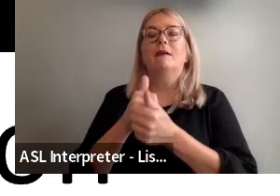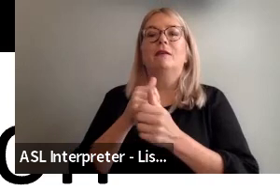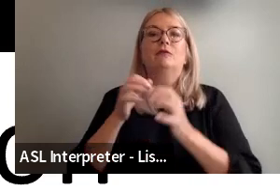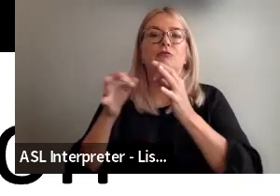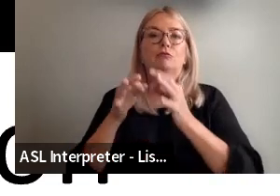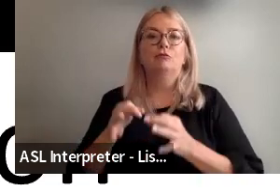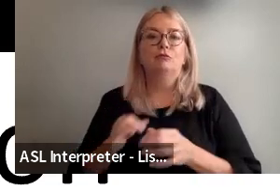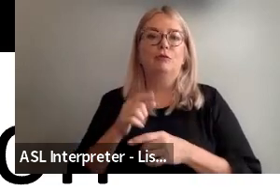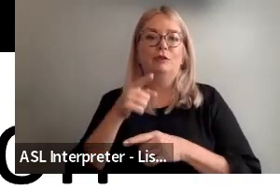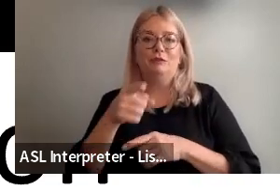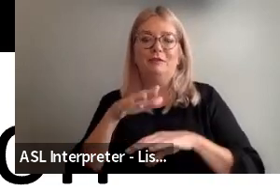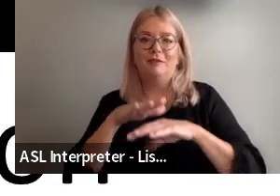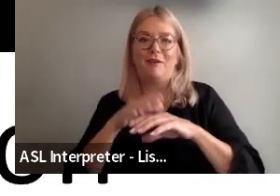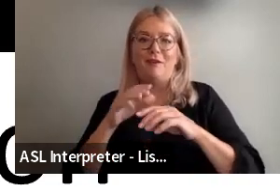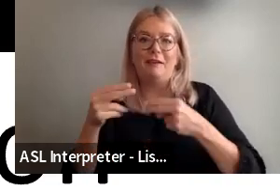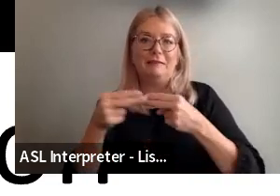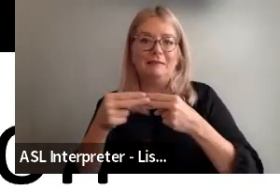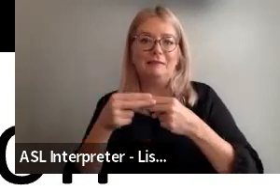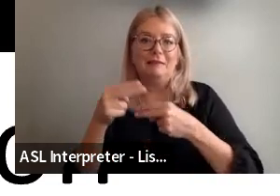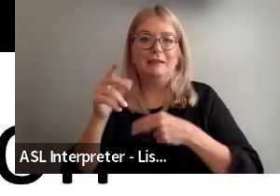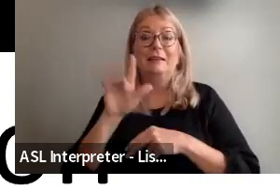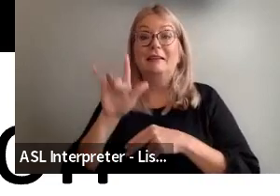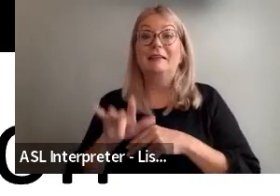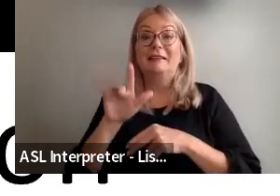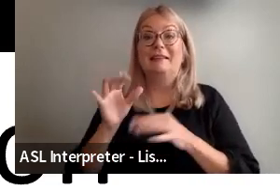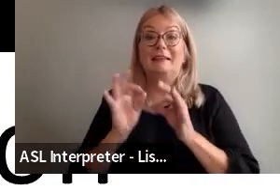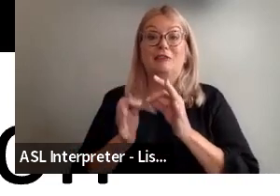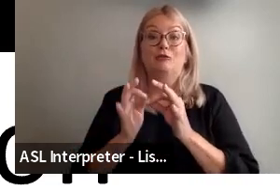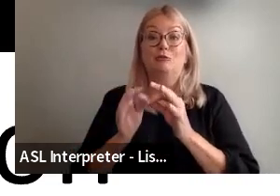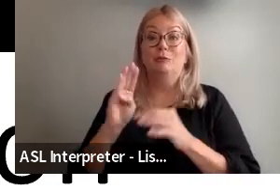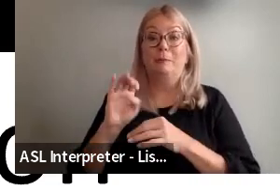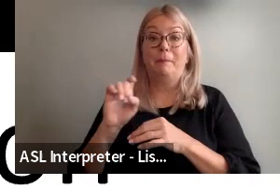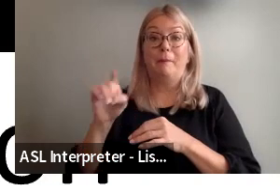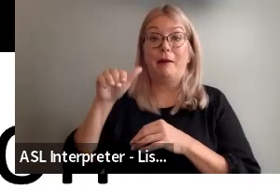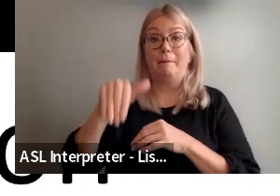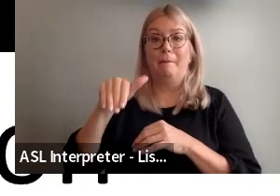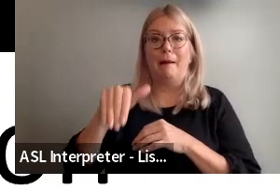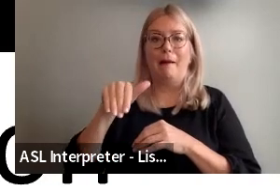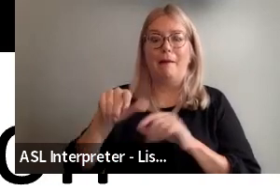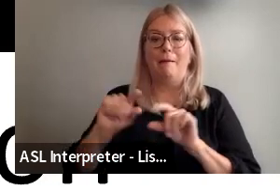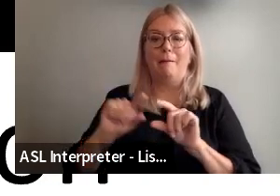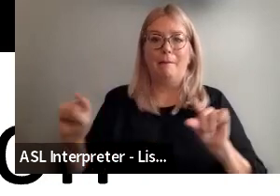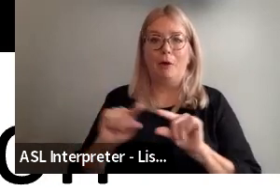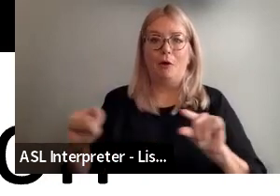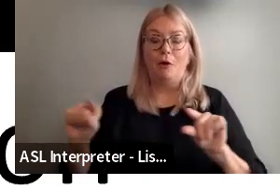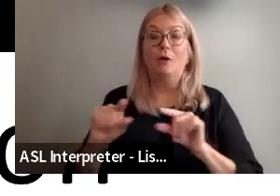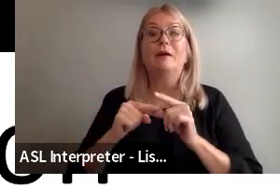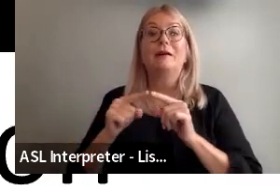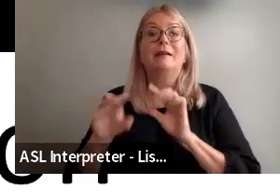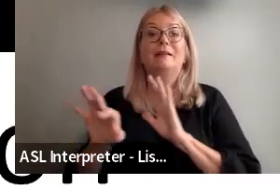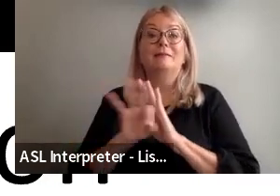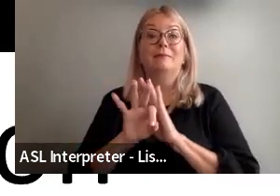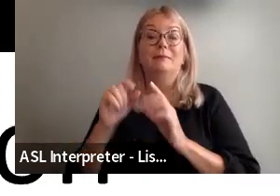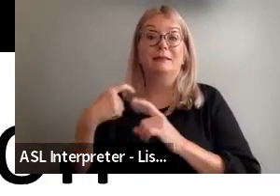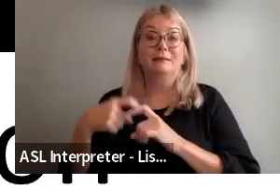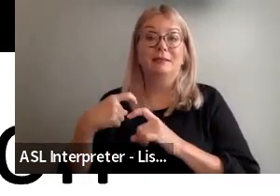slide, which are click the interpretation box in the bottom Zoom bar and then choose Spanish.